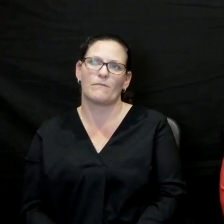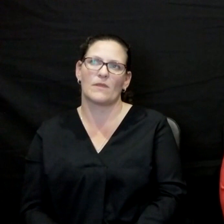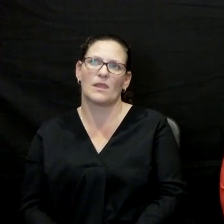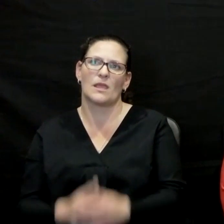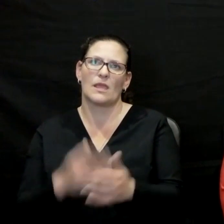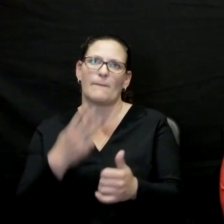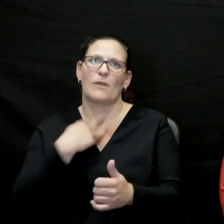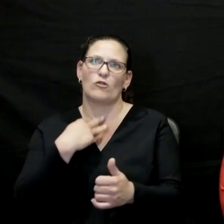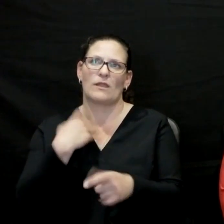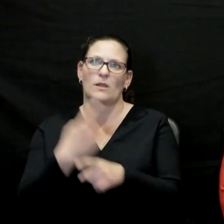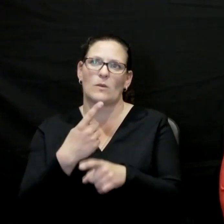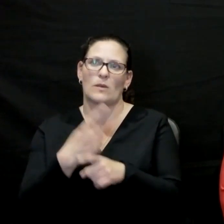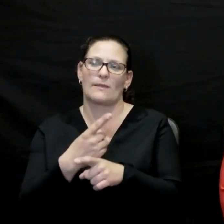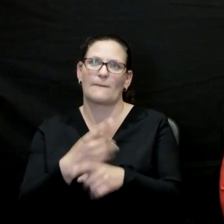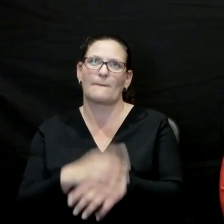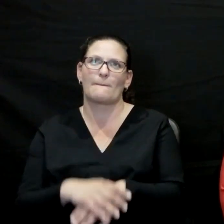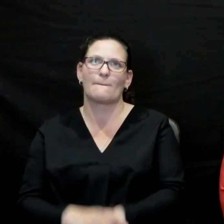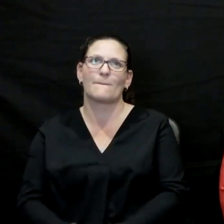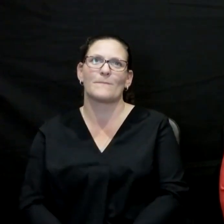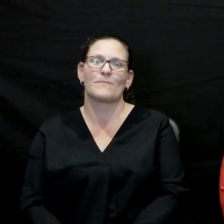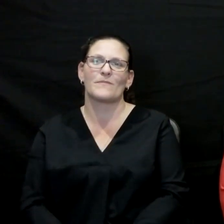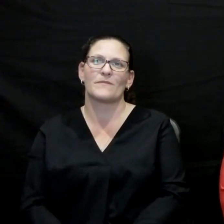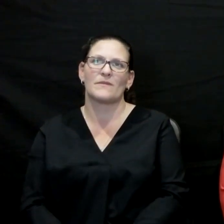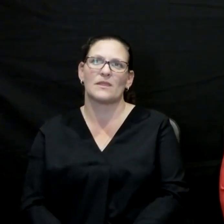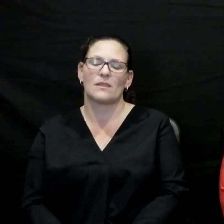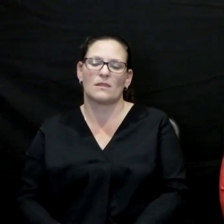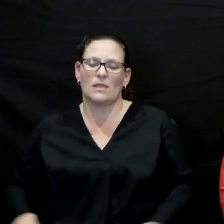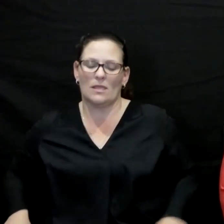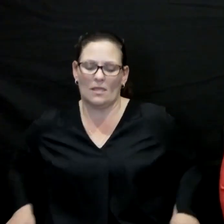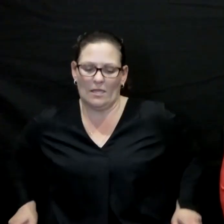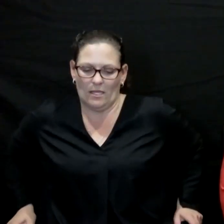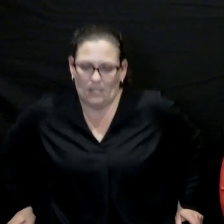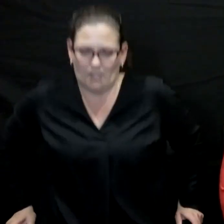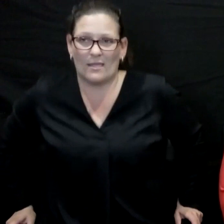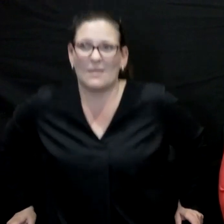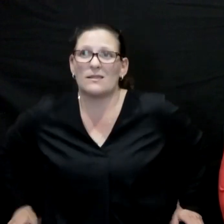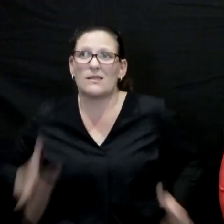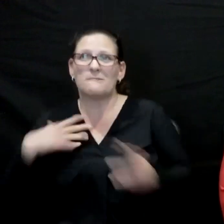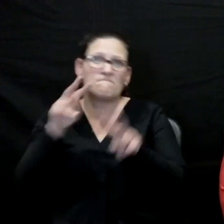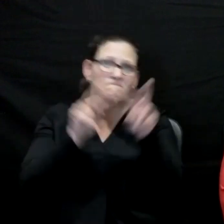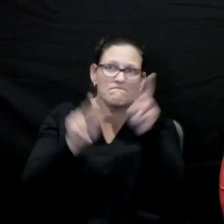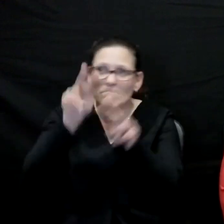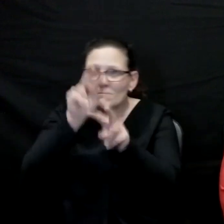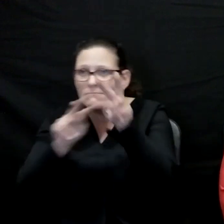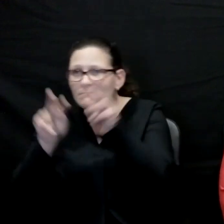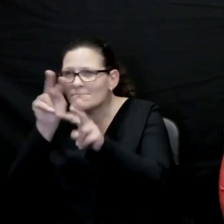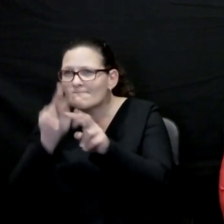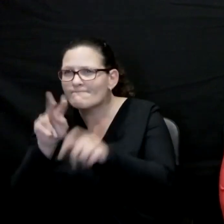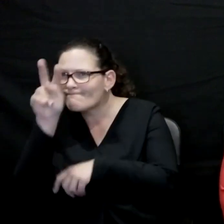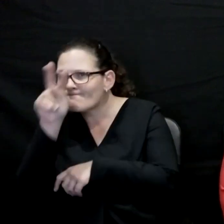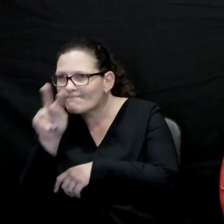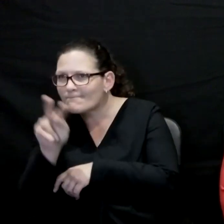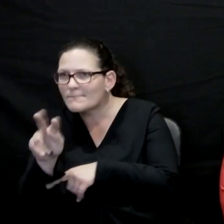It's Meredith speaking. So I don't think there's any other questions in the chat or any